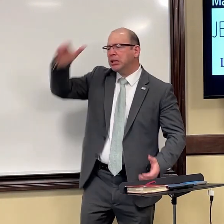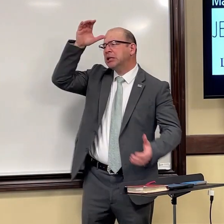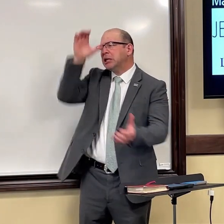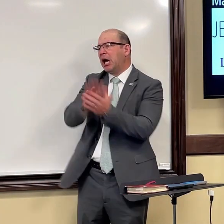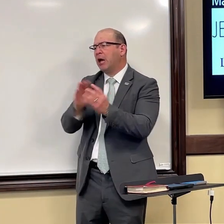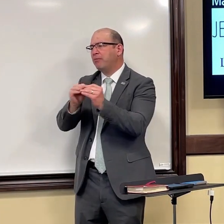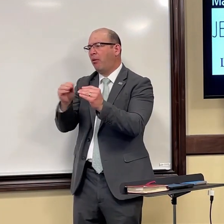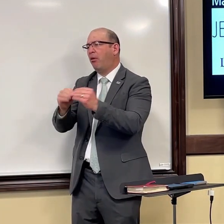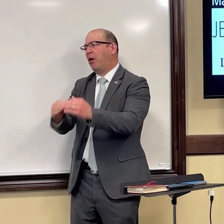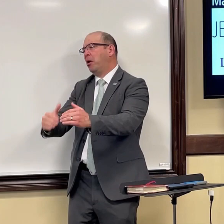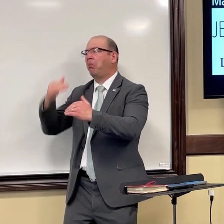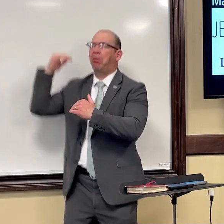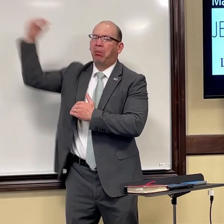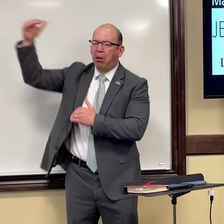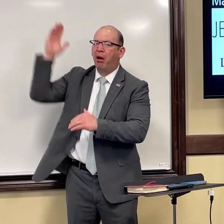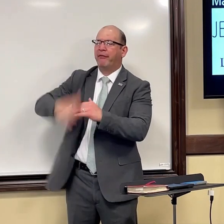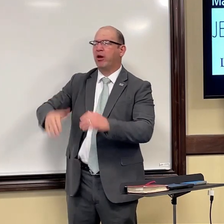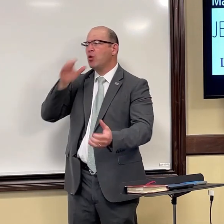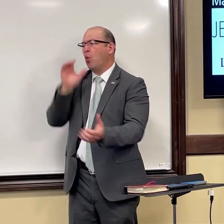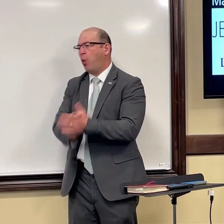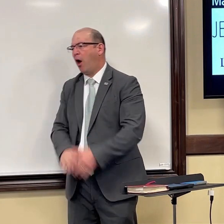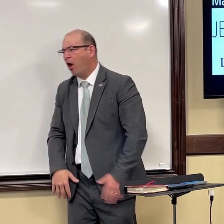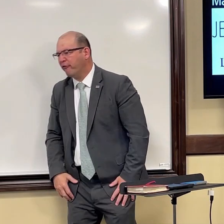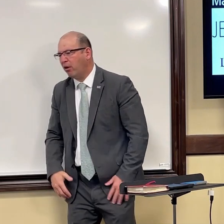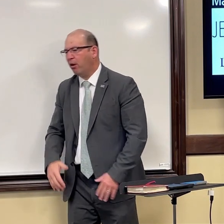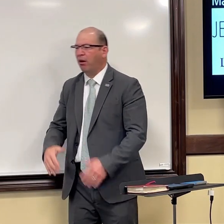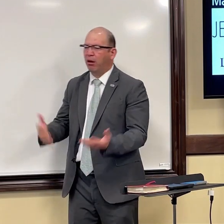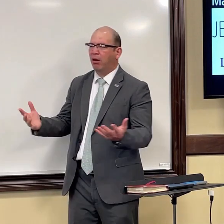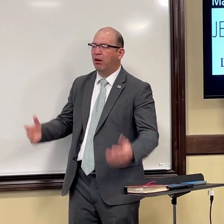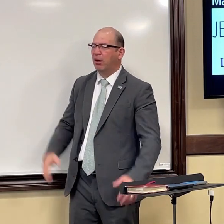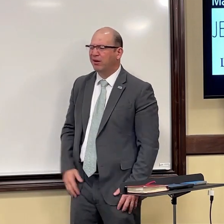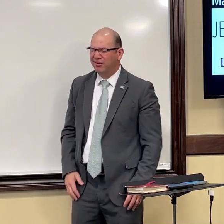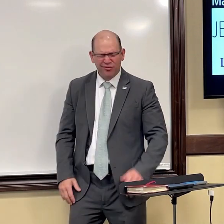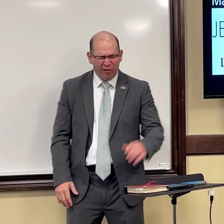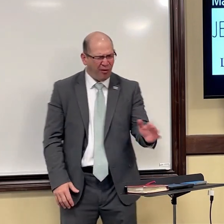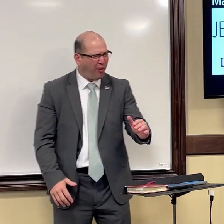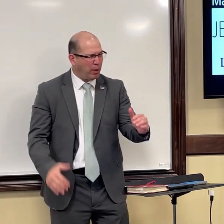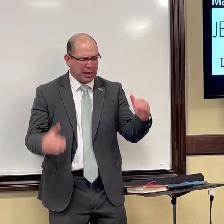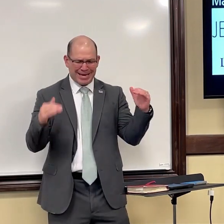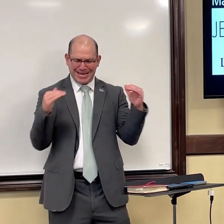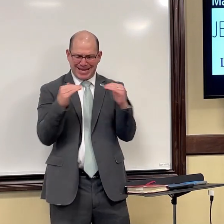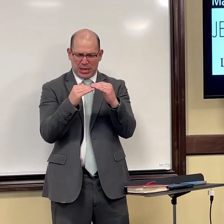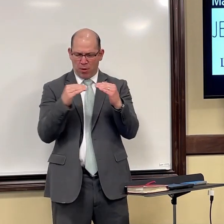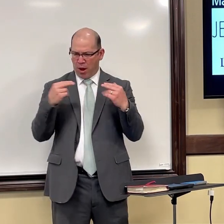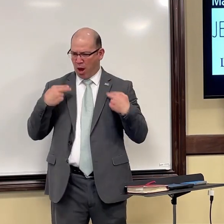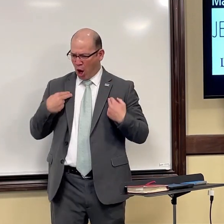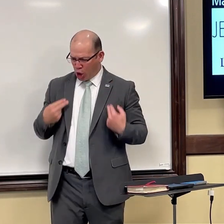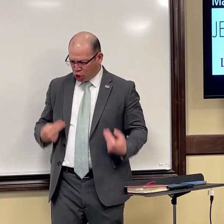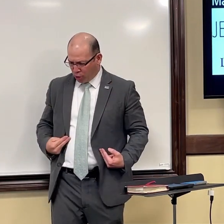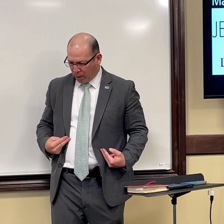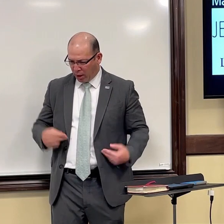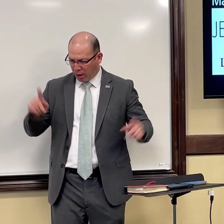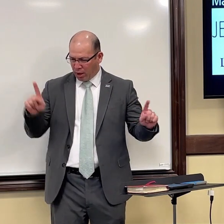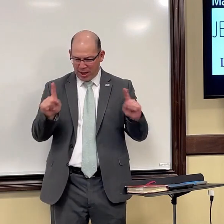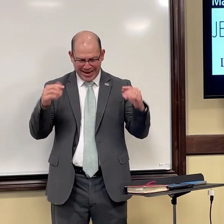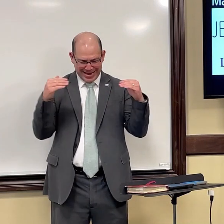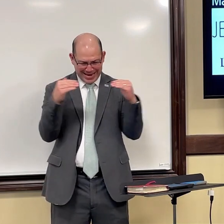It's not, oh yeah, the husband has more power and greater than the wife. No, that's not true. They are equal. They are